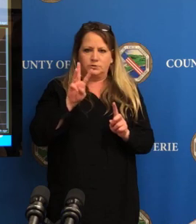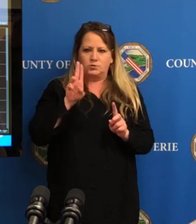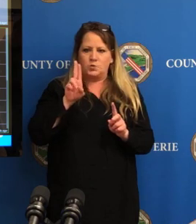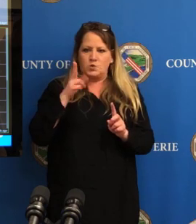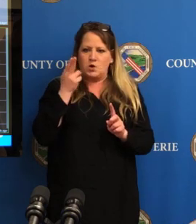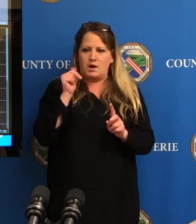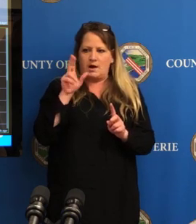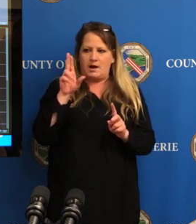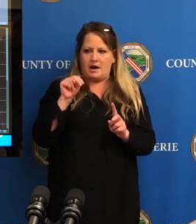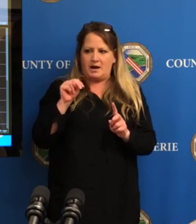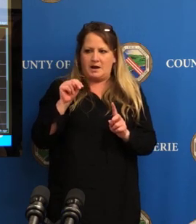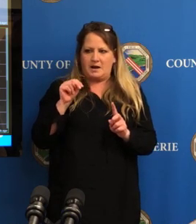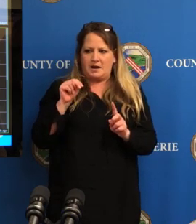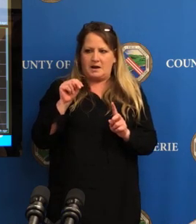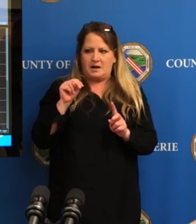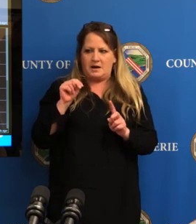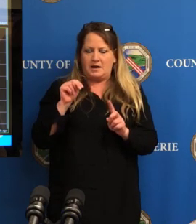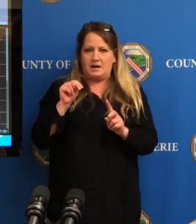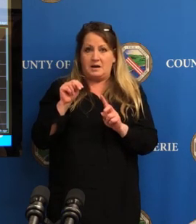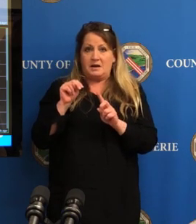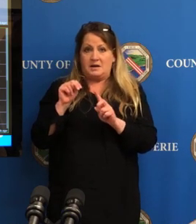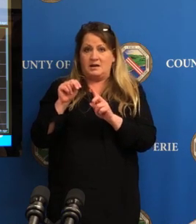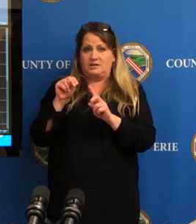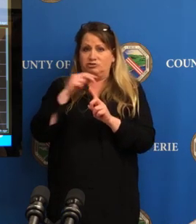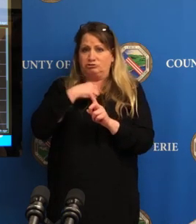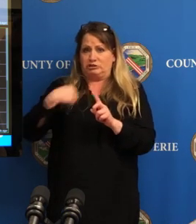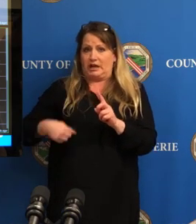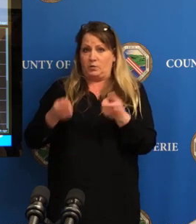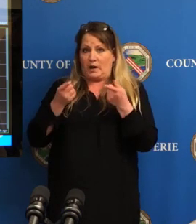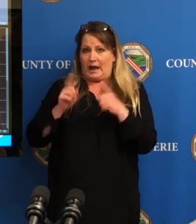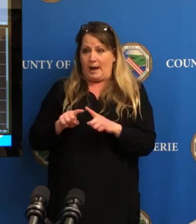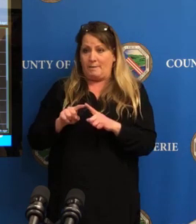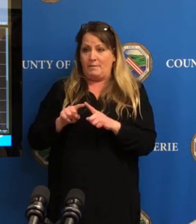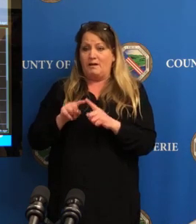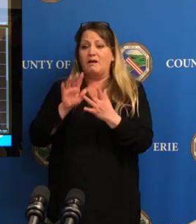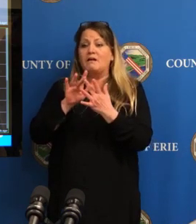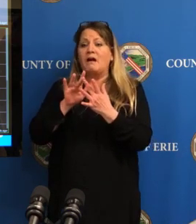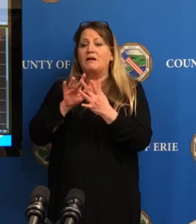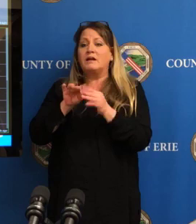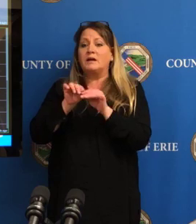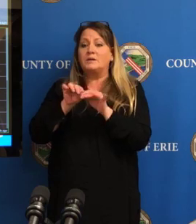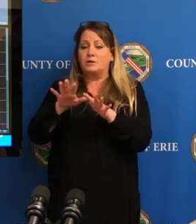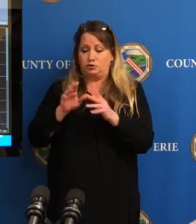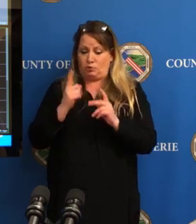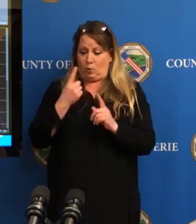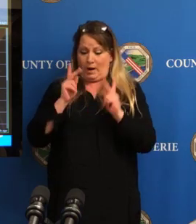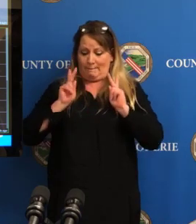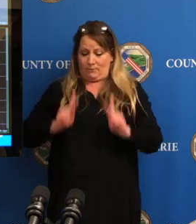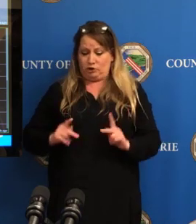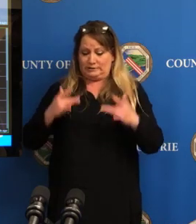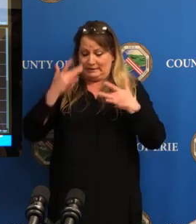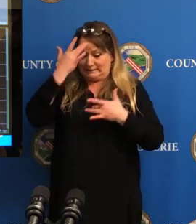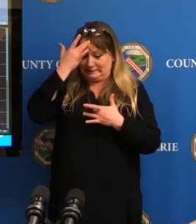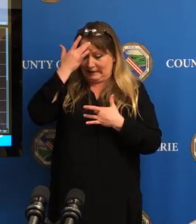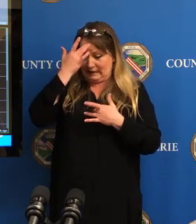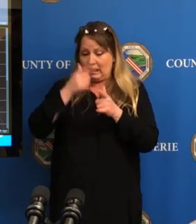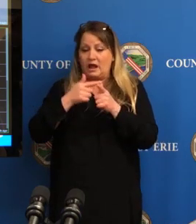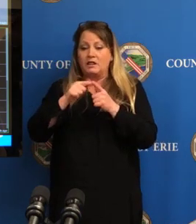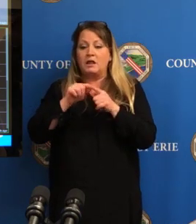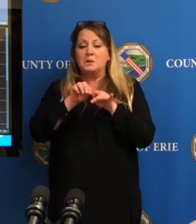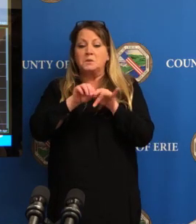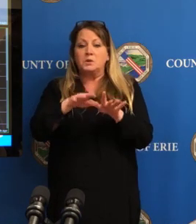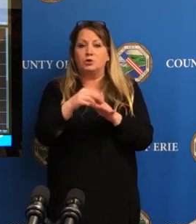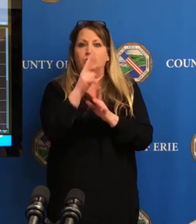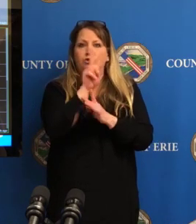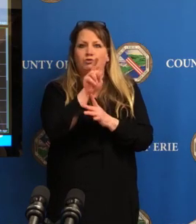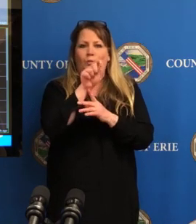it, they usually pass it on to 2.2 other people, and that's those that contracted it, not those that were confirmed to contract it, and